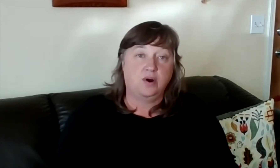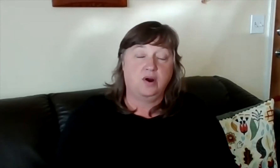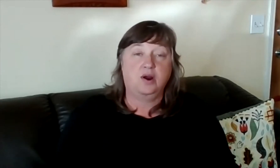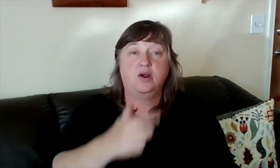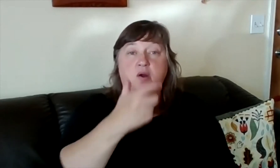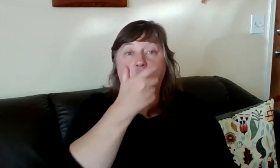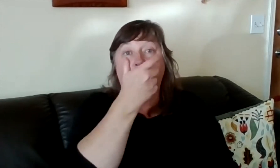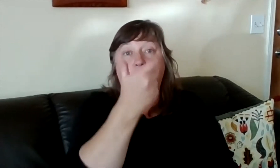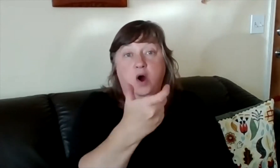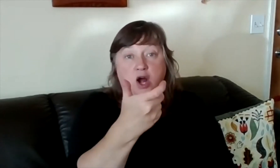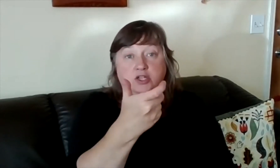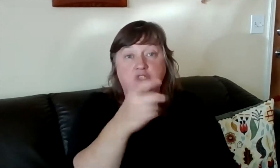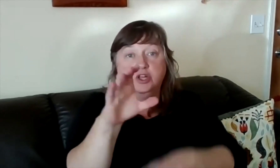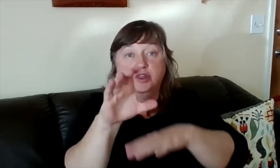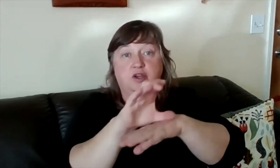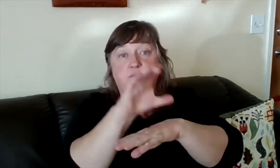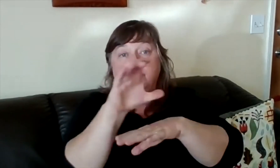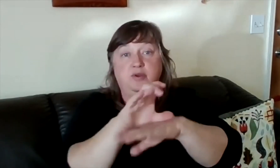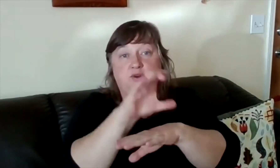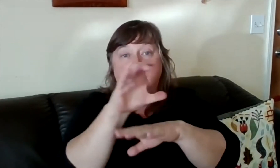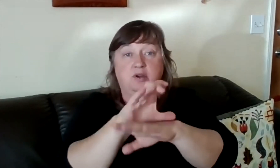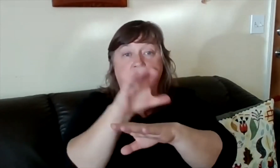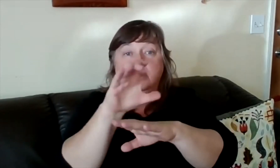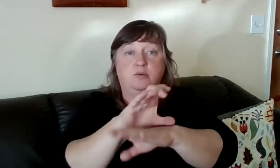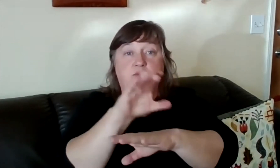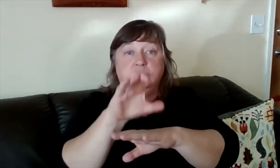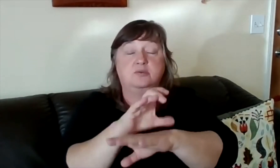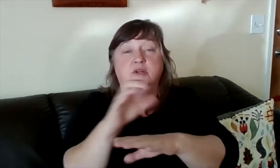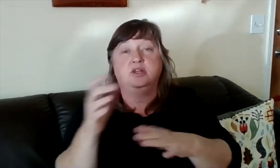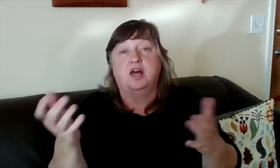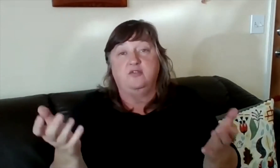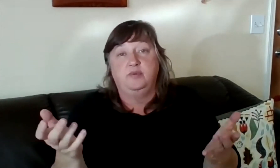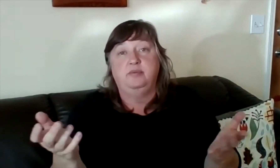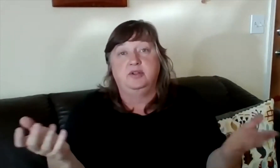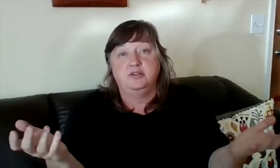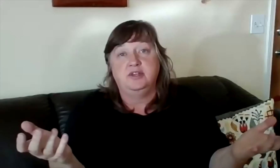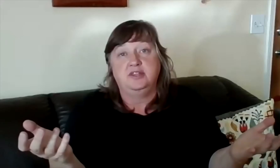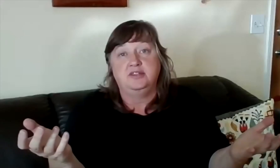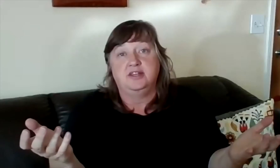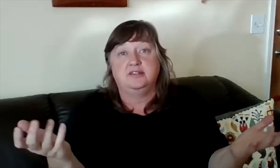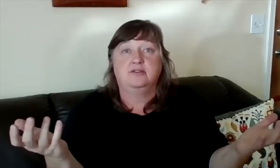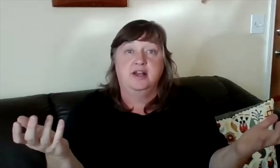Or watch the computer, which is what a lot of people are doing these days, correct?